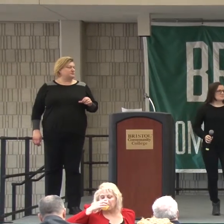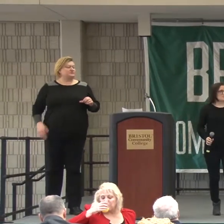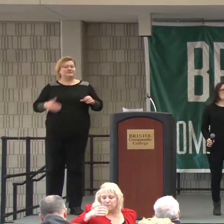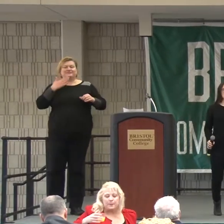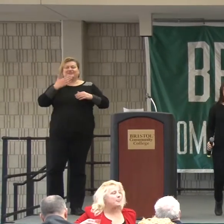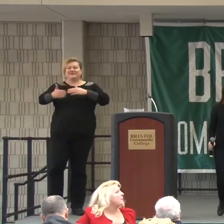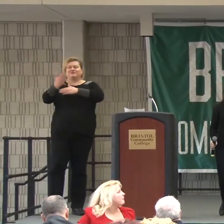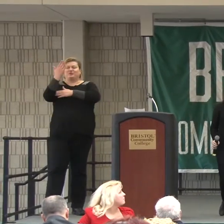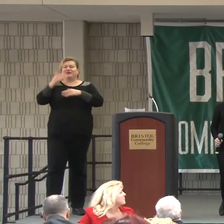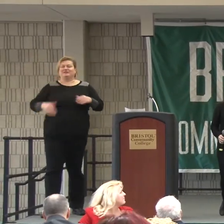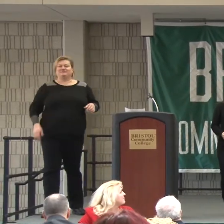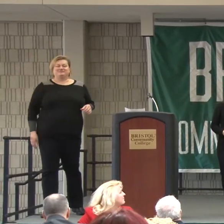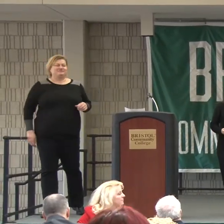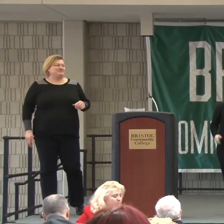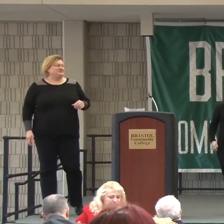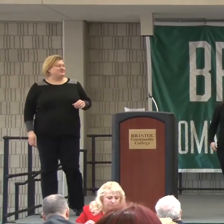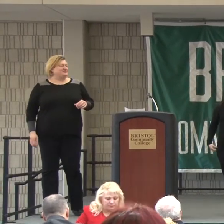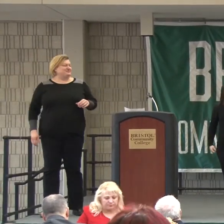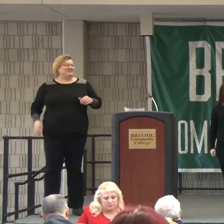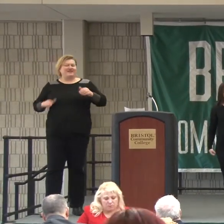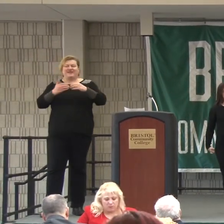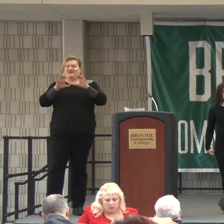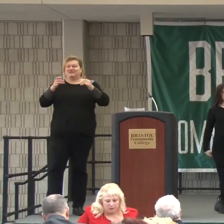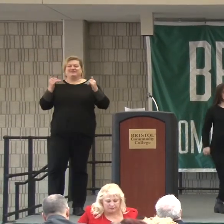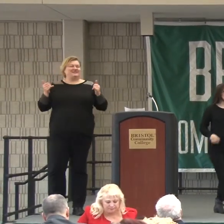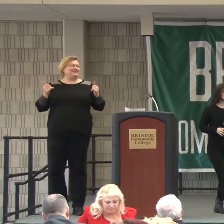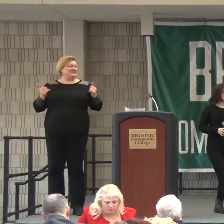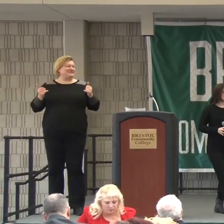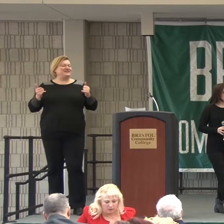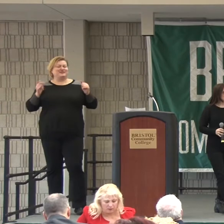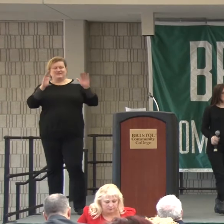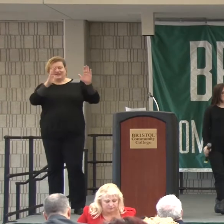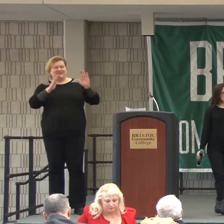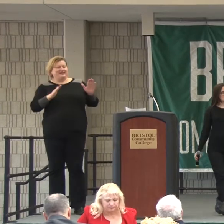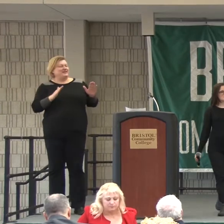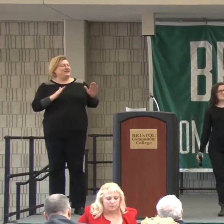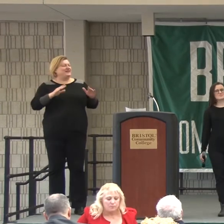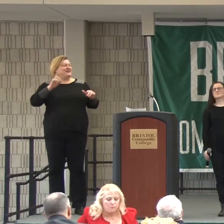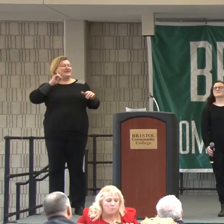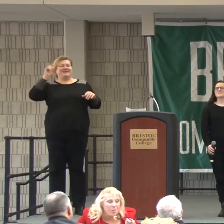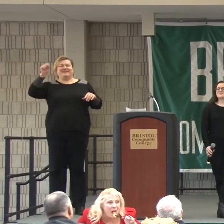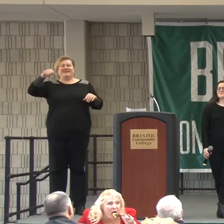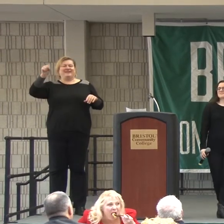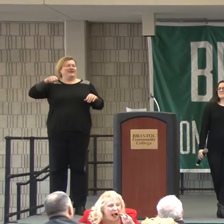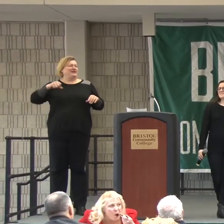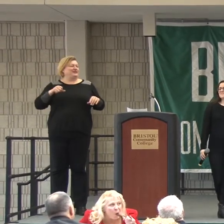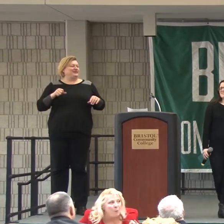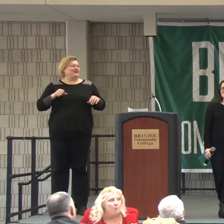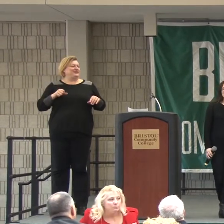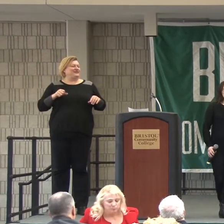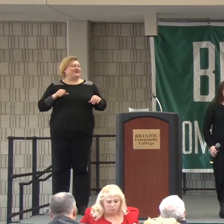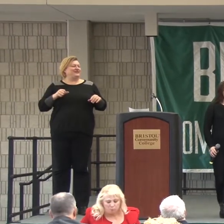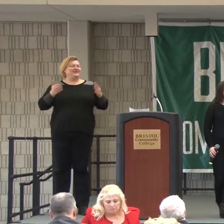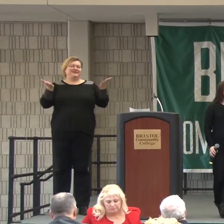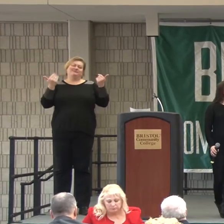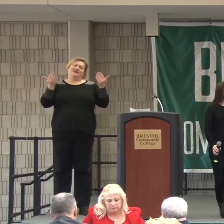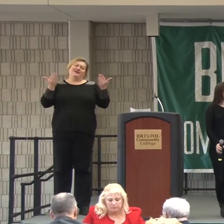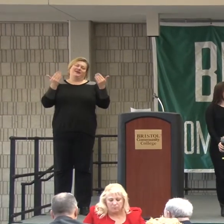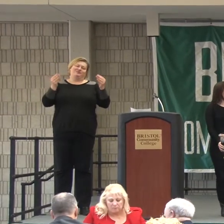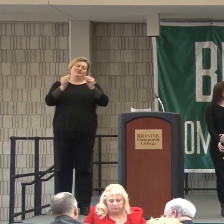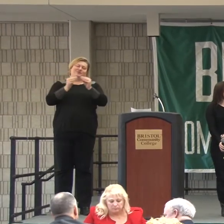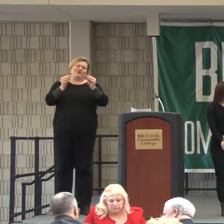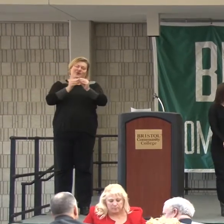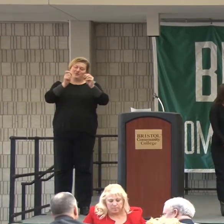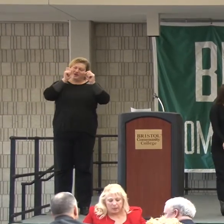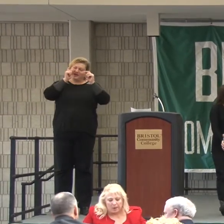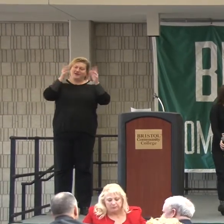Good morning. How are we doing today? Let me hear you say yeah. Yeah. Oh, come on. Now I want you to wake